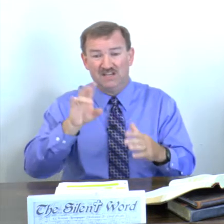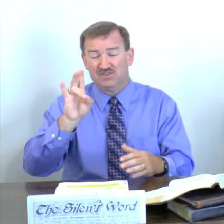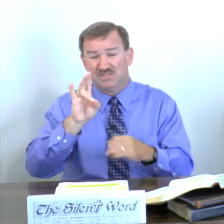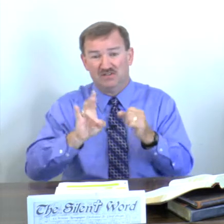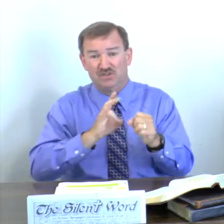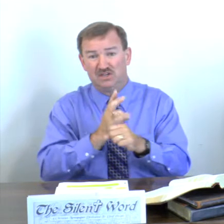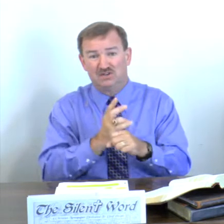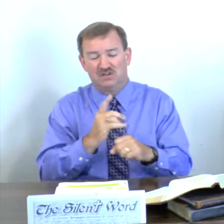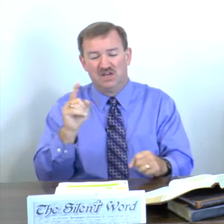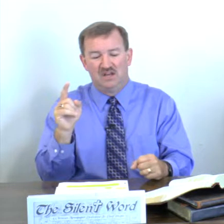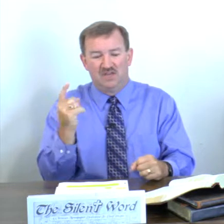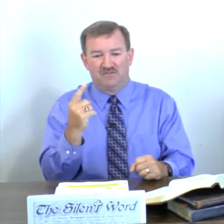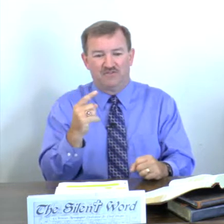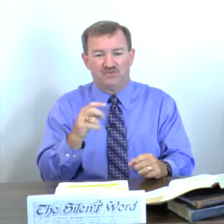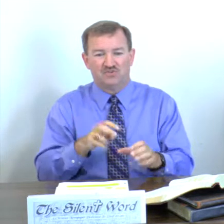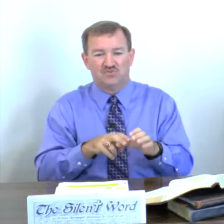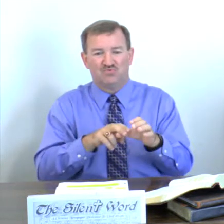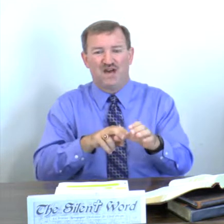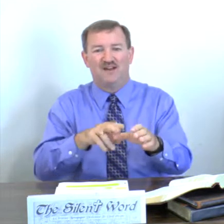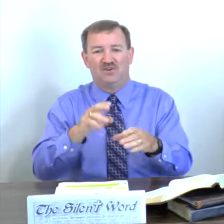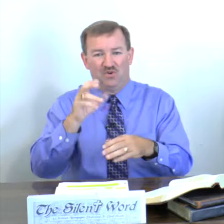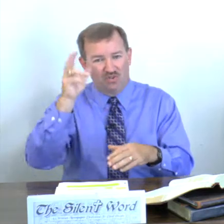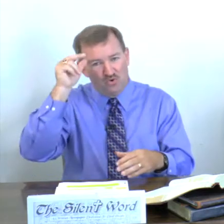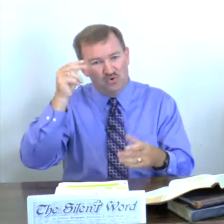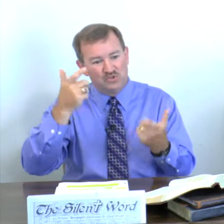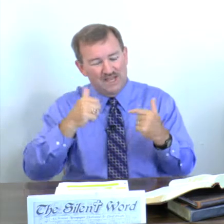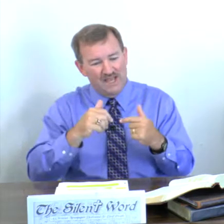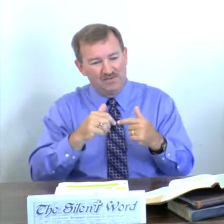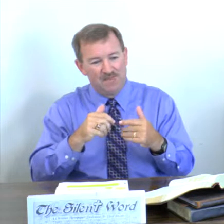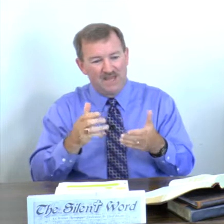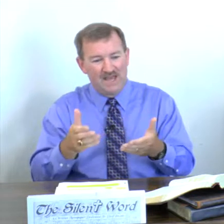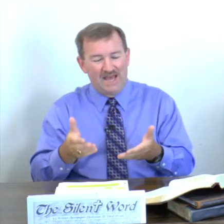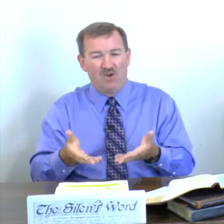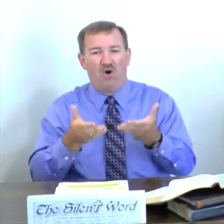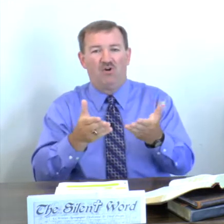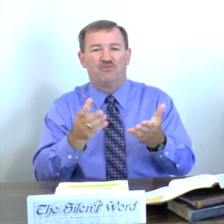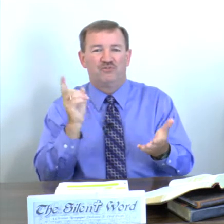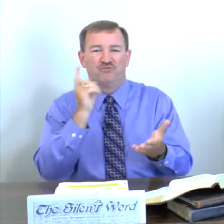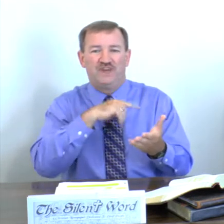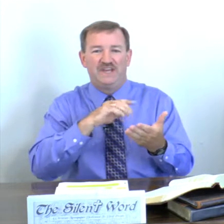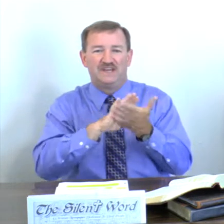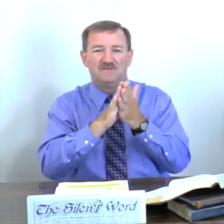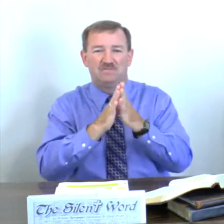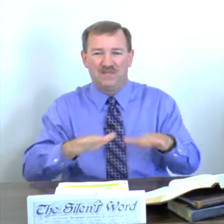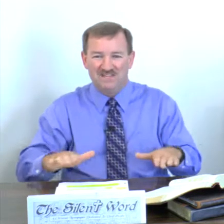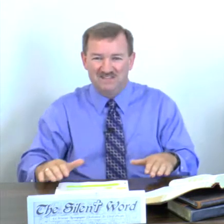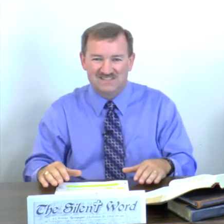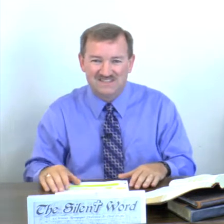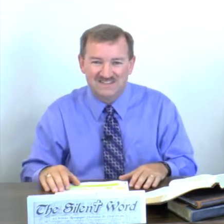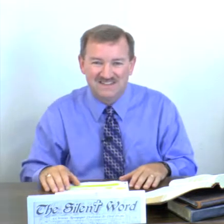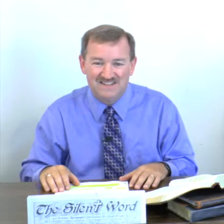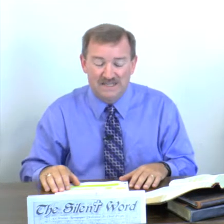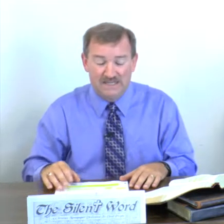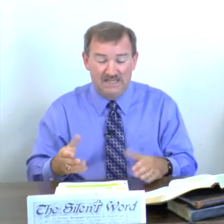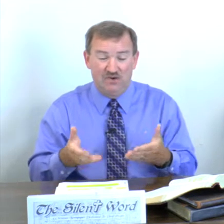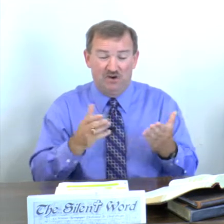of the 7 years, the first rider on the horse came and offered fake peace. He